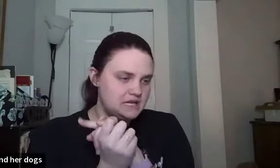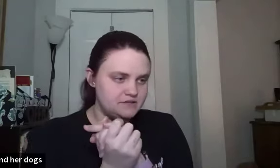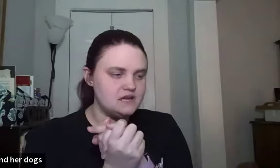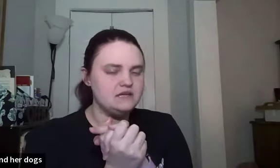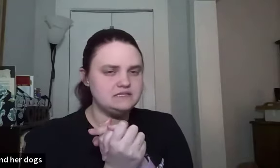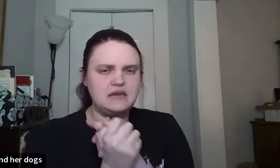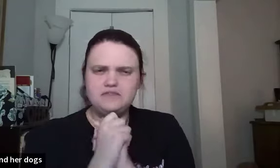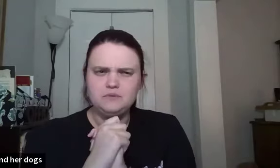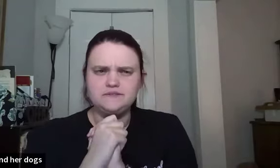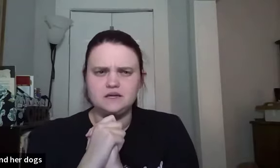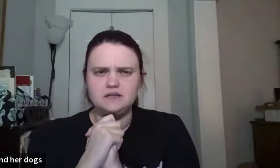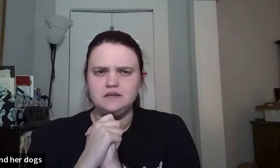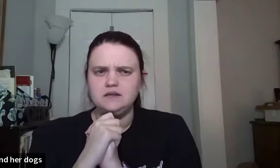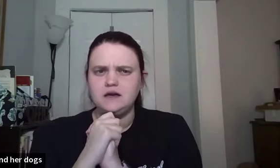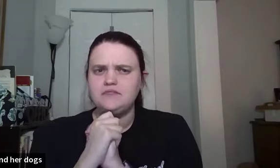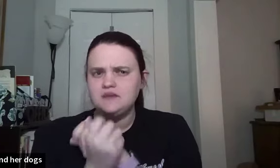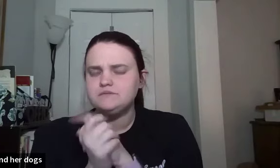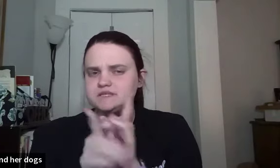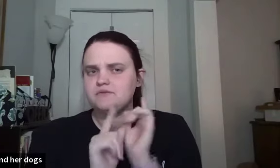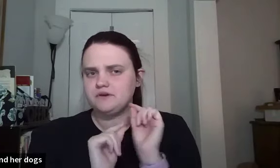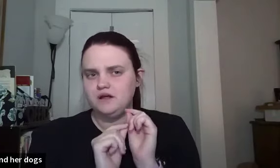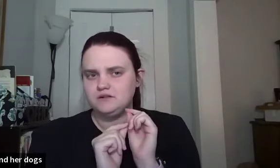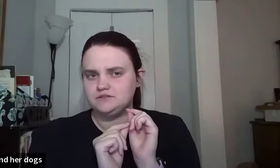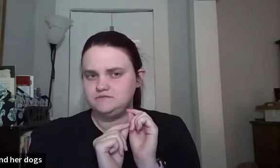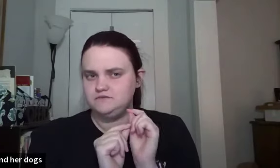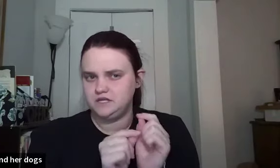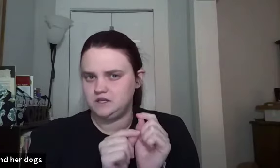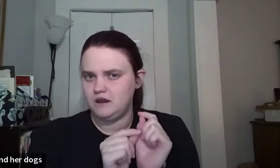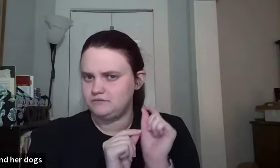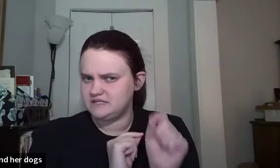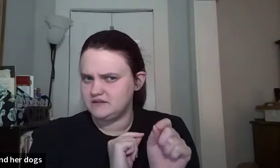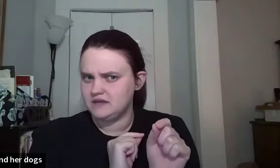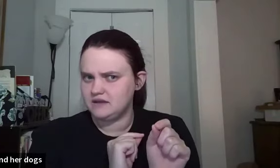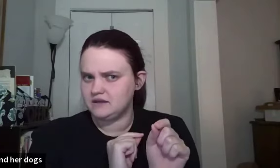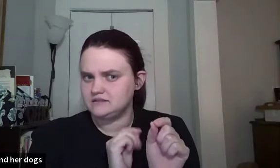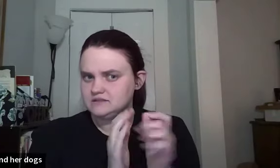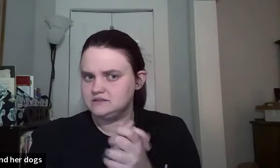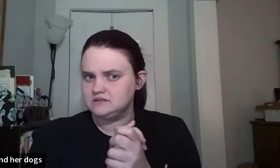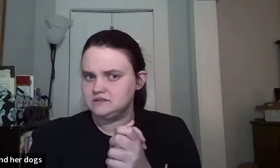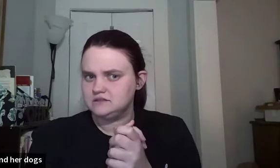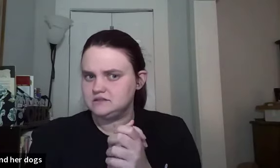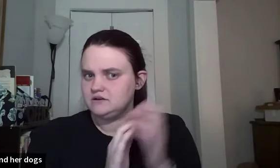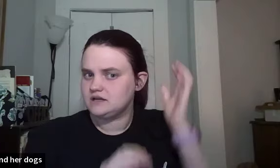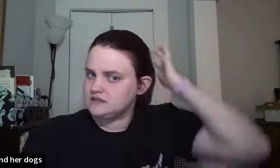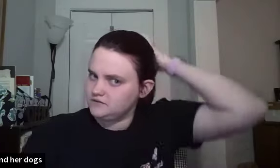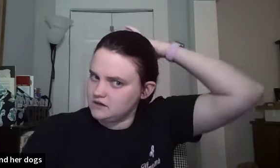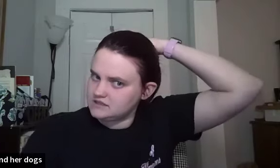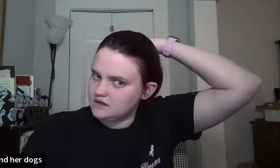bear's kind of easy. I think we've sent out the colors video. Have we done that yet, guys? Have you guys gotten